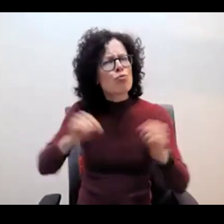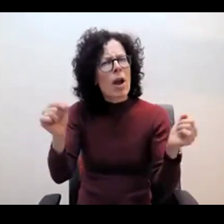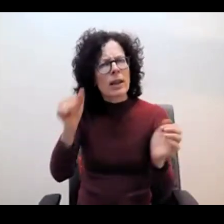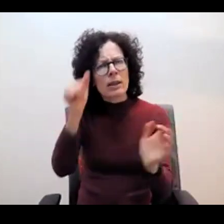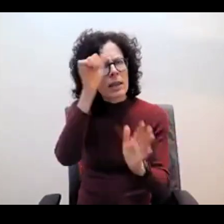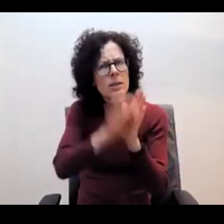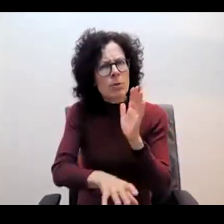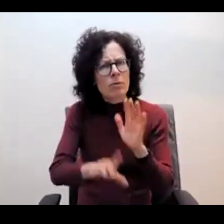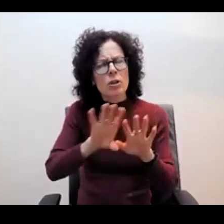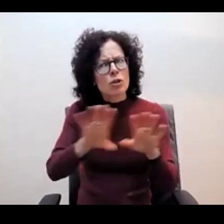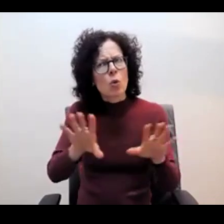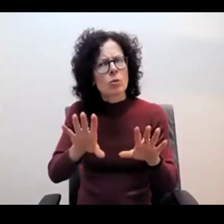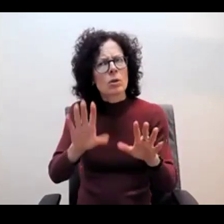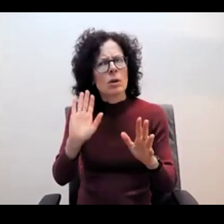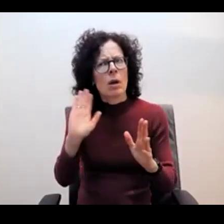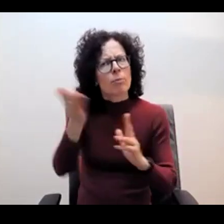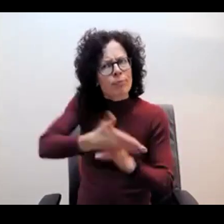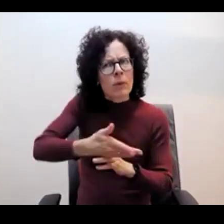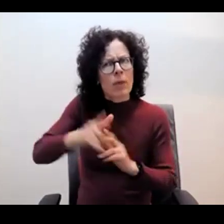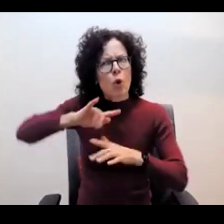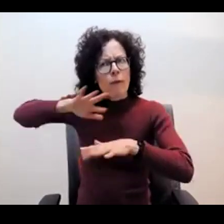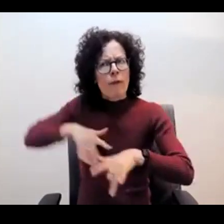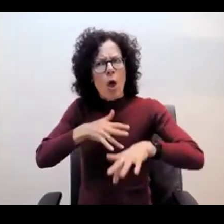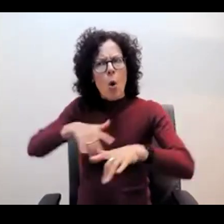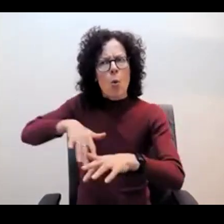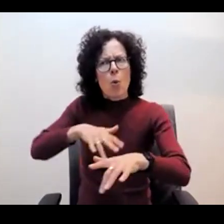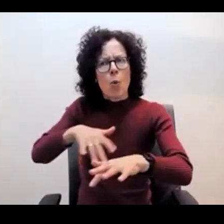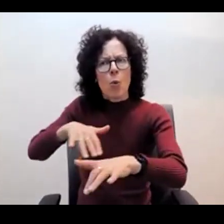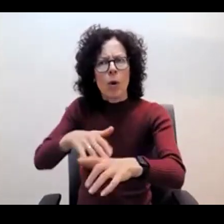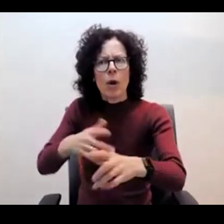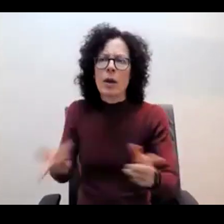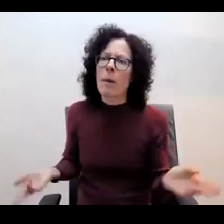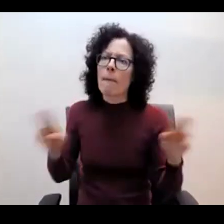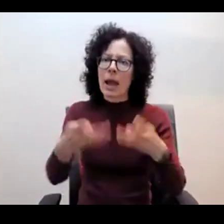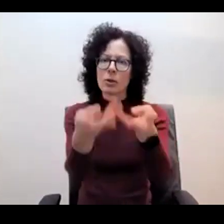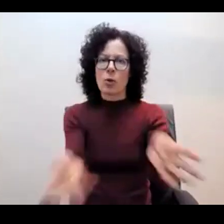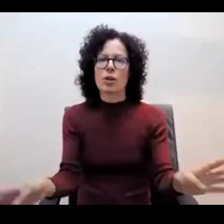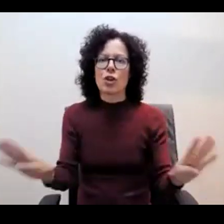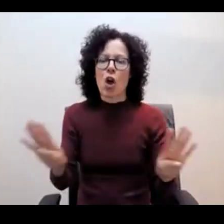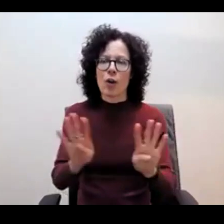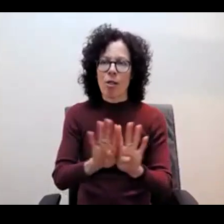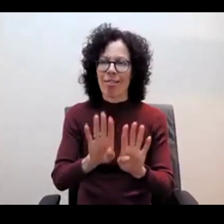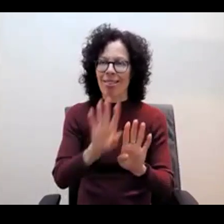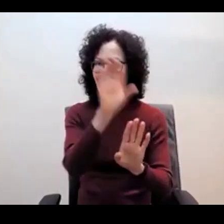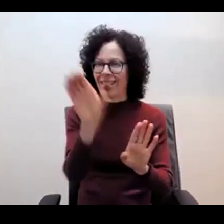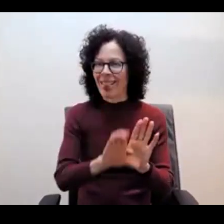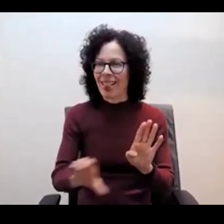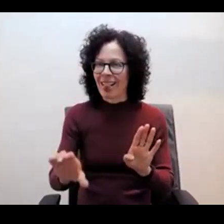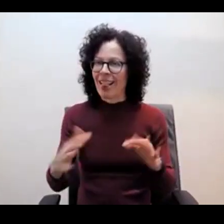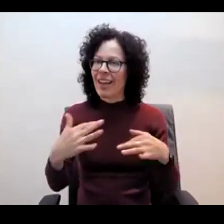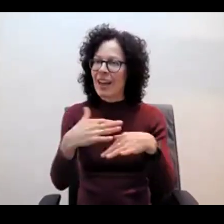your flow, make your way back to our circle. While you